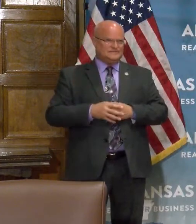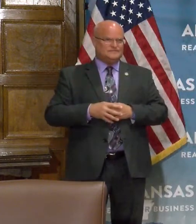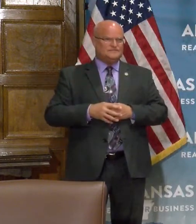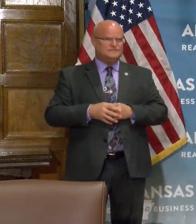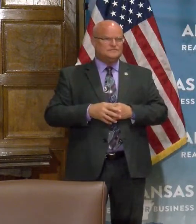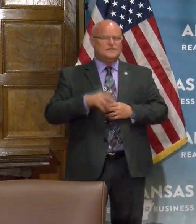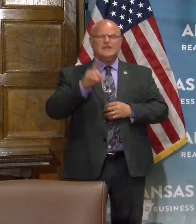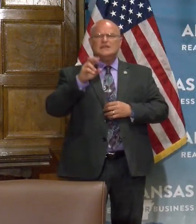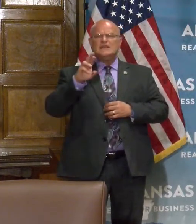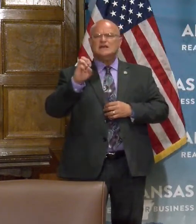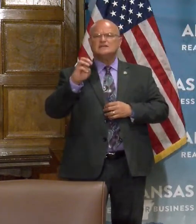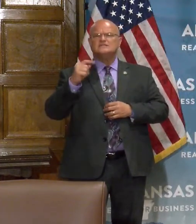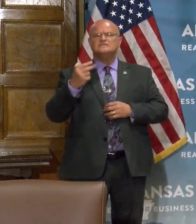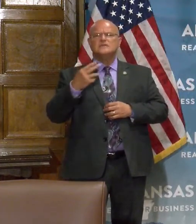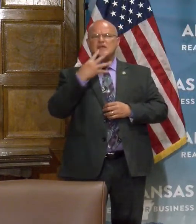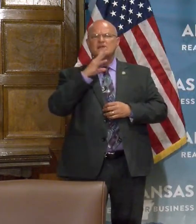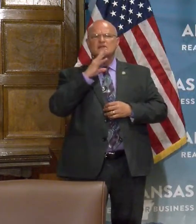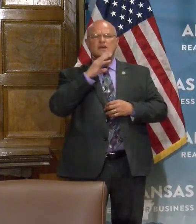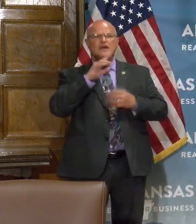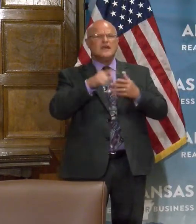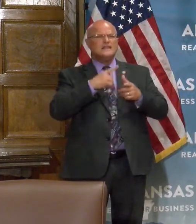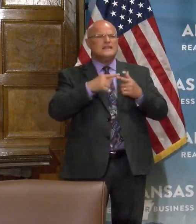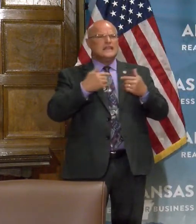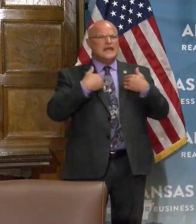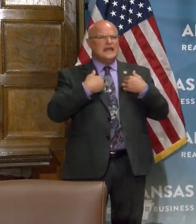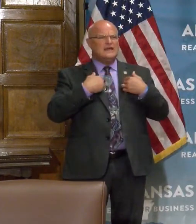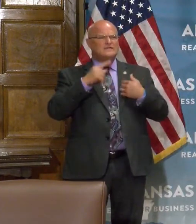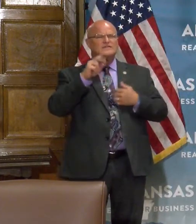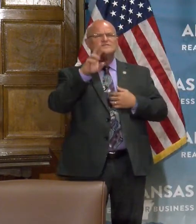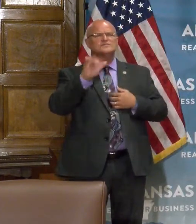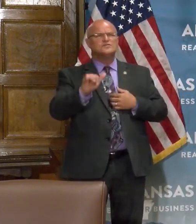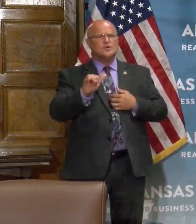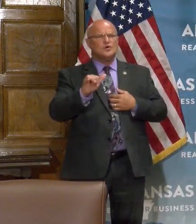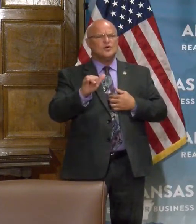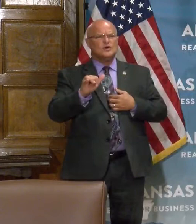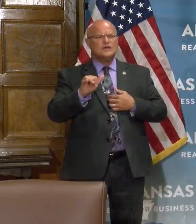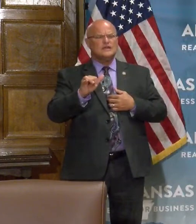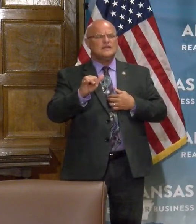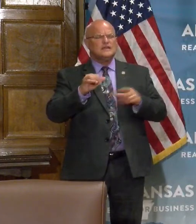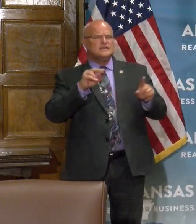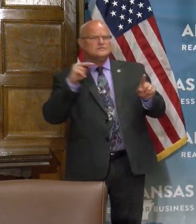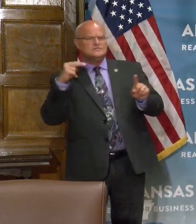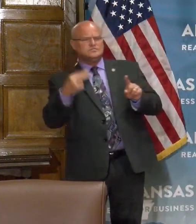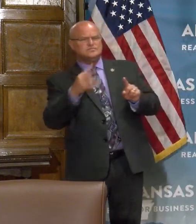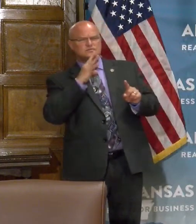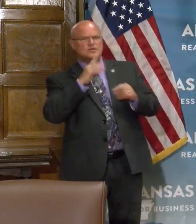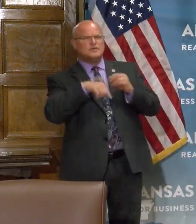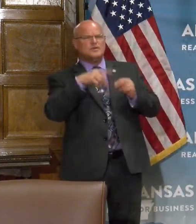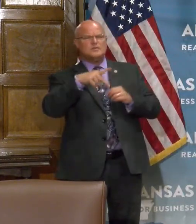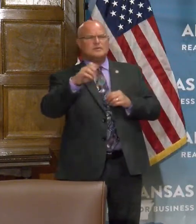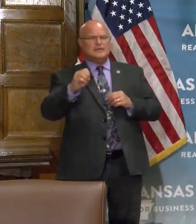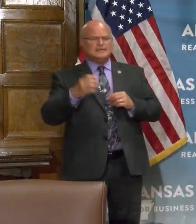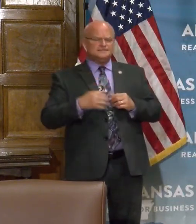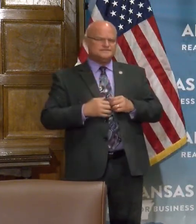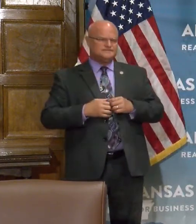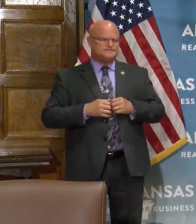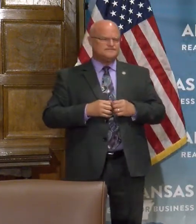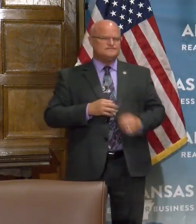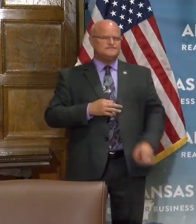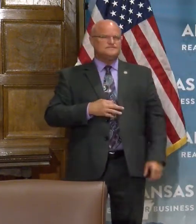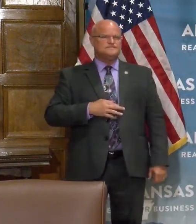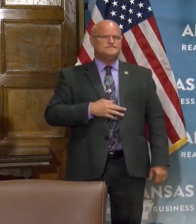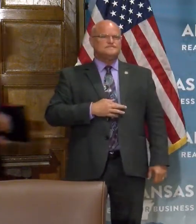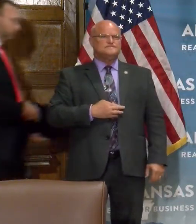have Dr. Smith, why don't you address that? Then I'd like to have Troy, maybe from a hospital standpoint, talk about where you are in PPE.